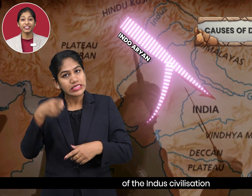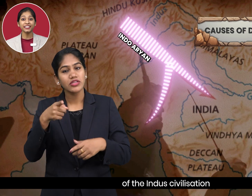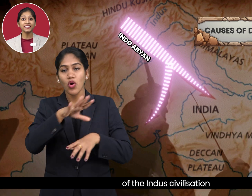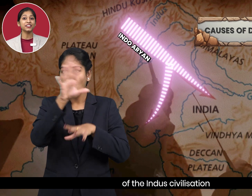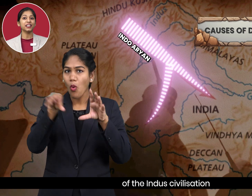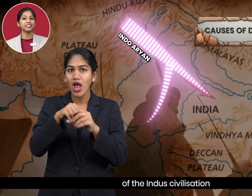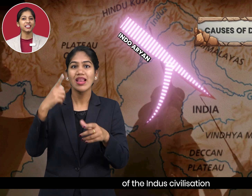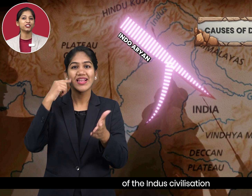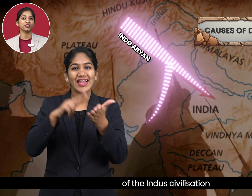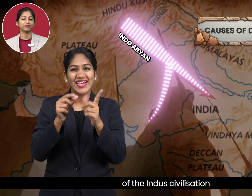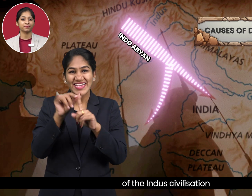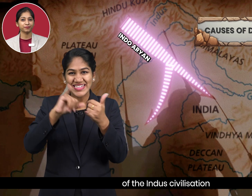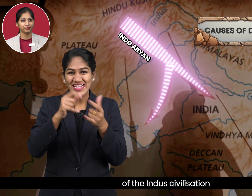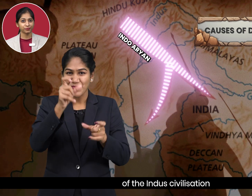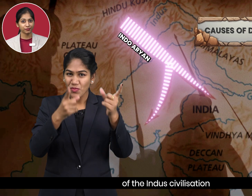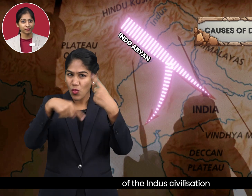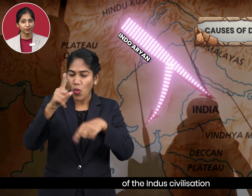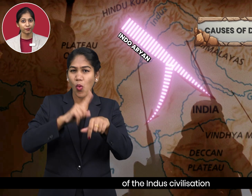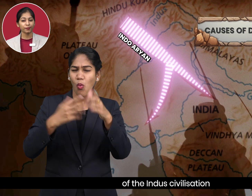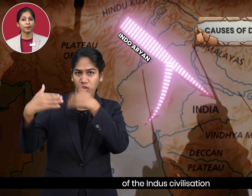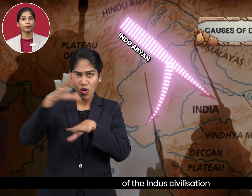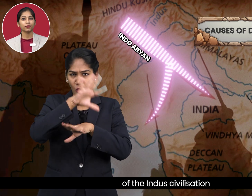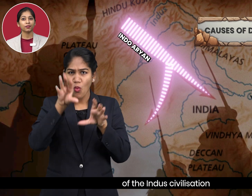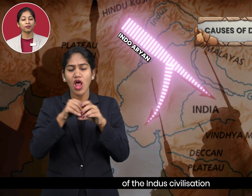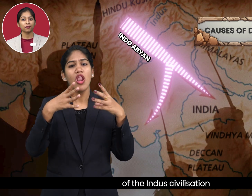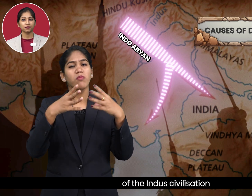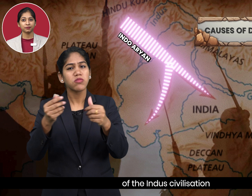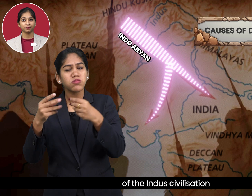of the Indus civilization.